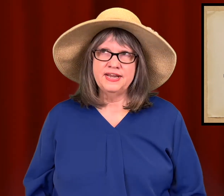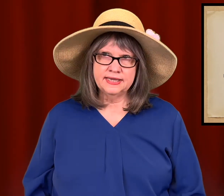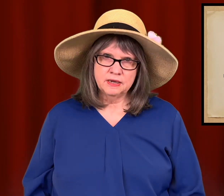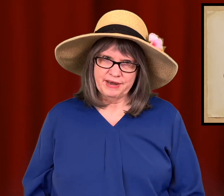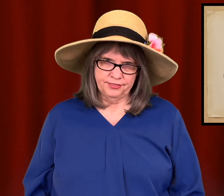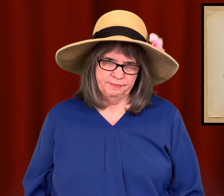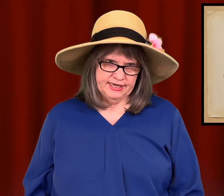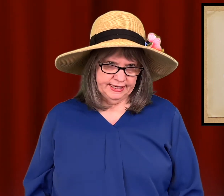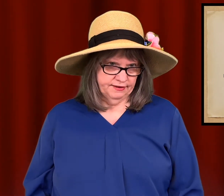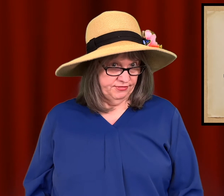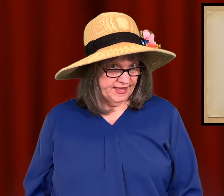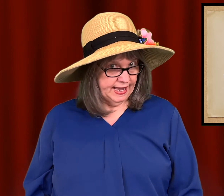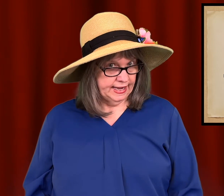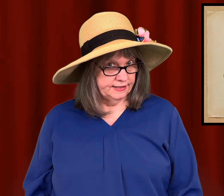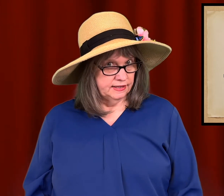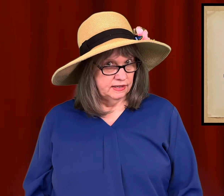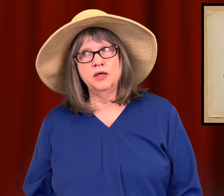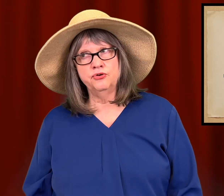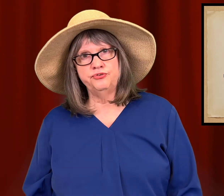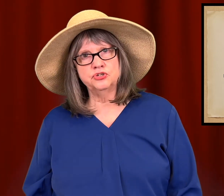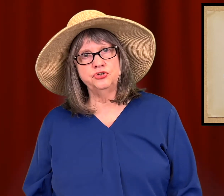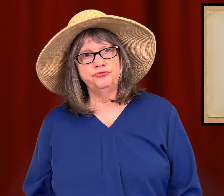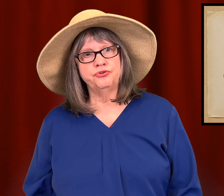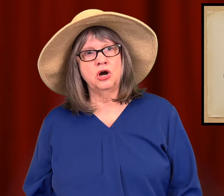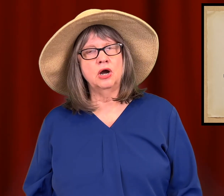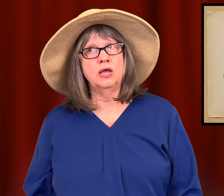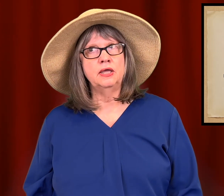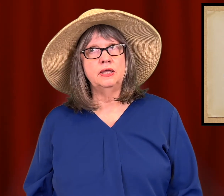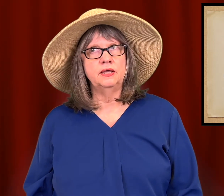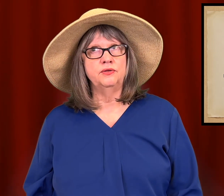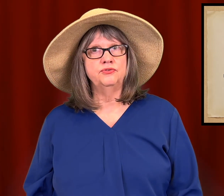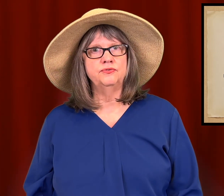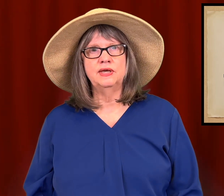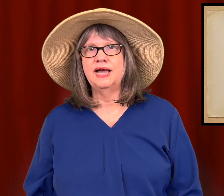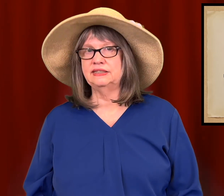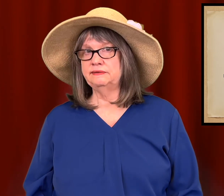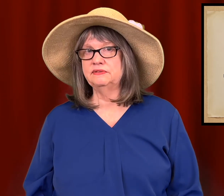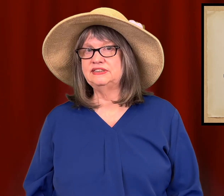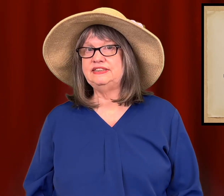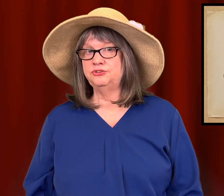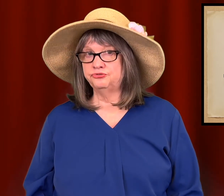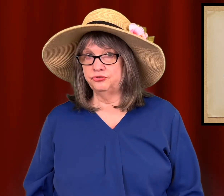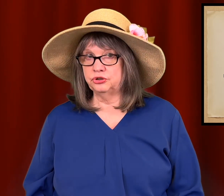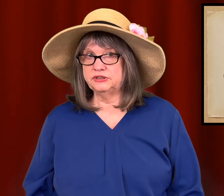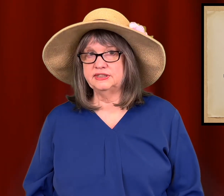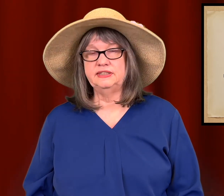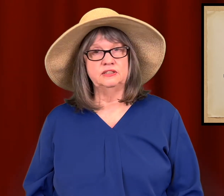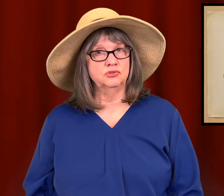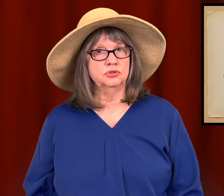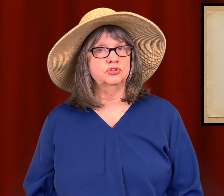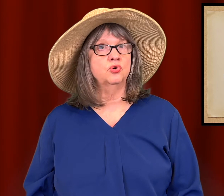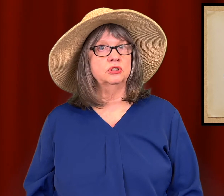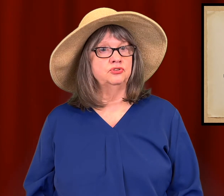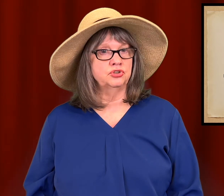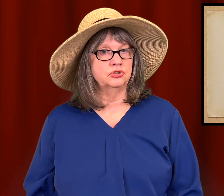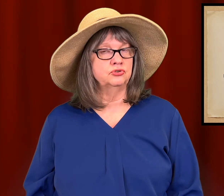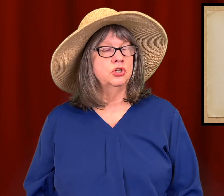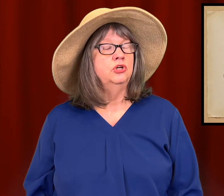Thinking about the meaning of that, other fish to fry has different interests or concerns